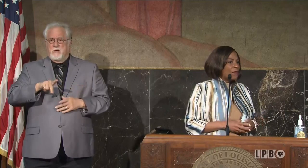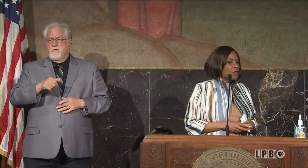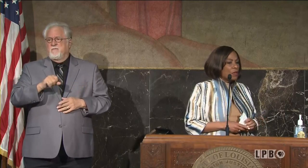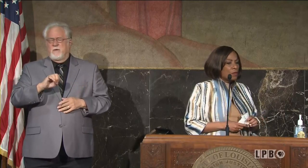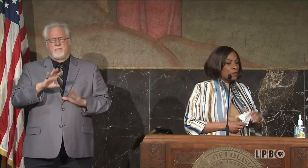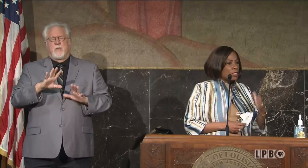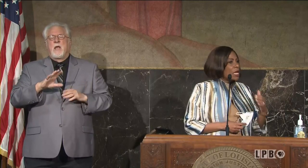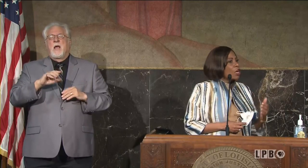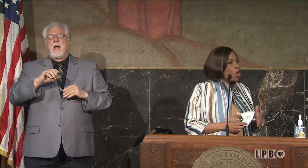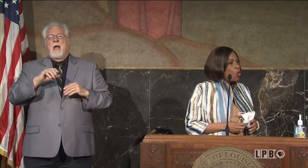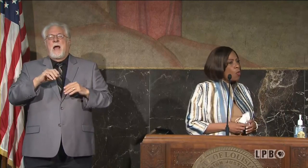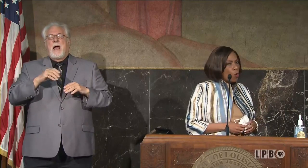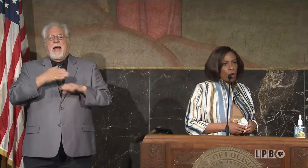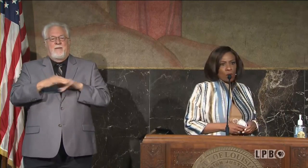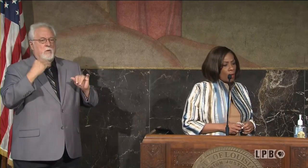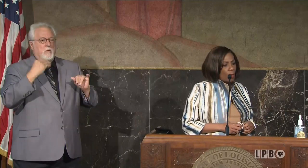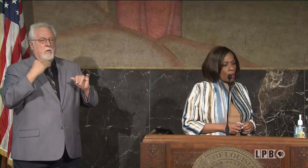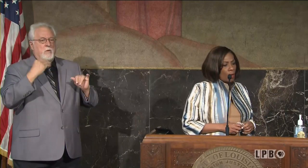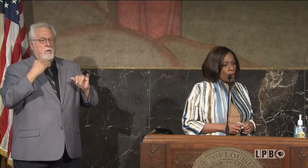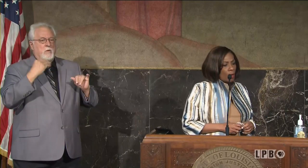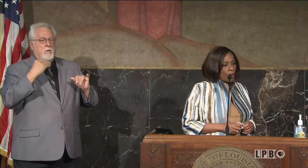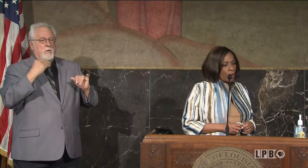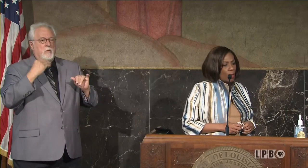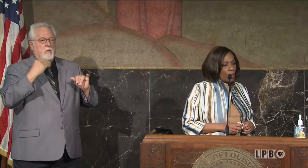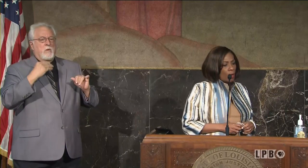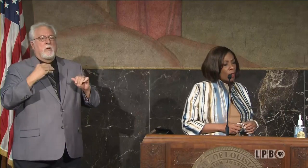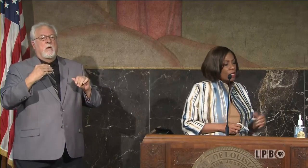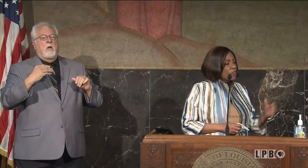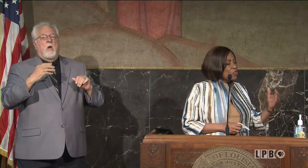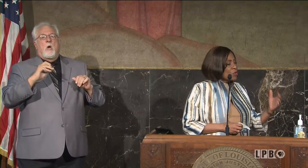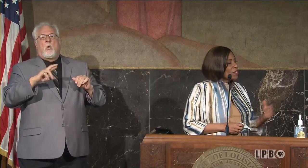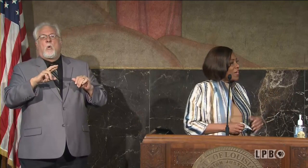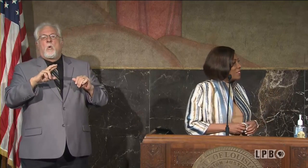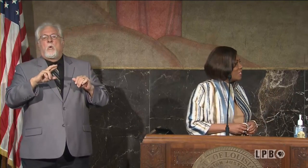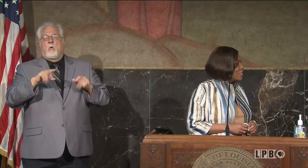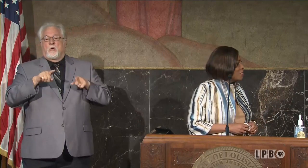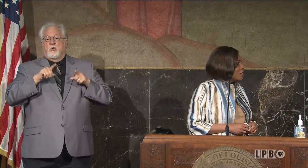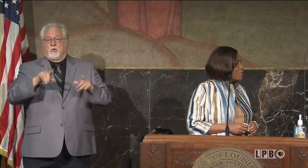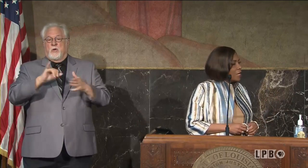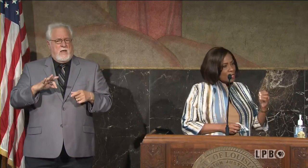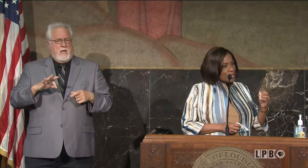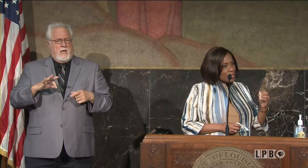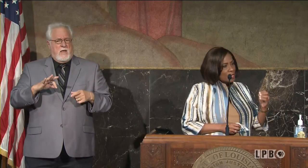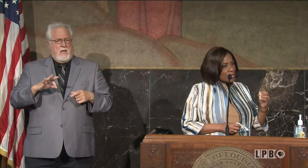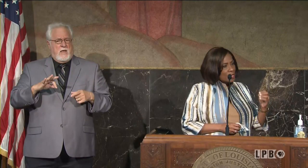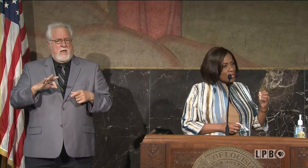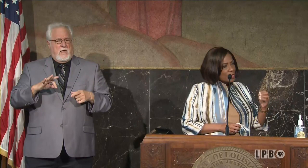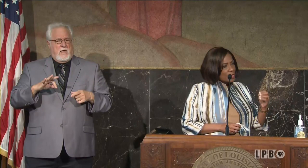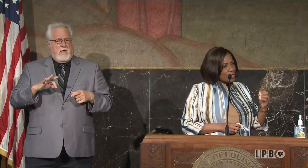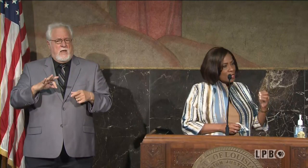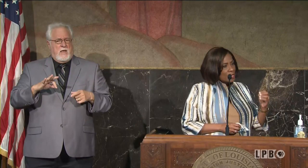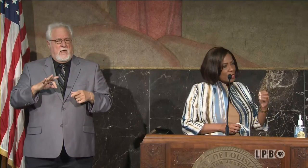phase after the stay-at-home order, or even during that season,